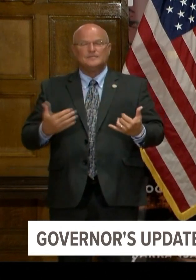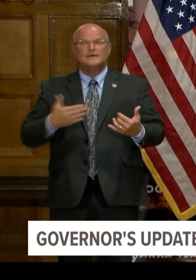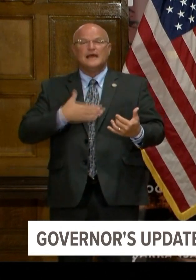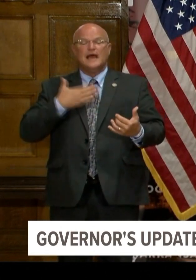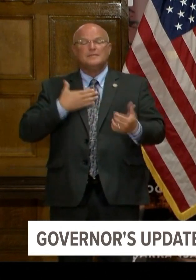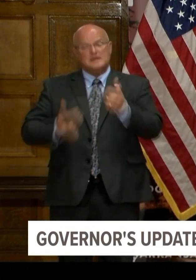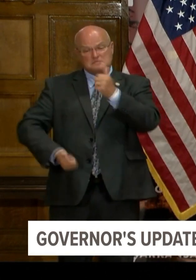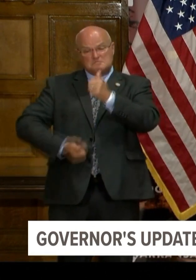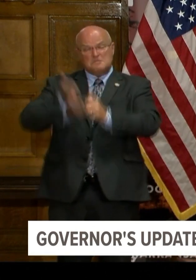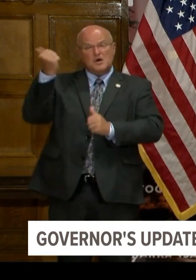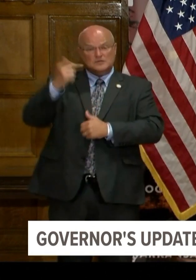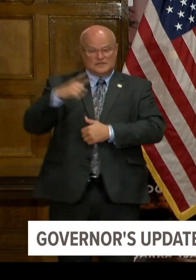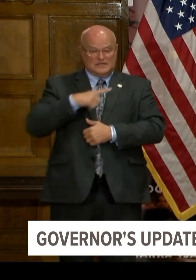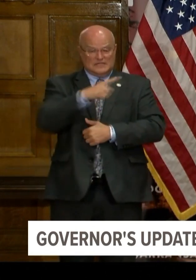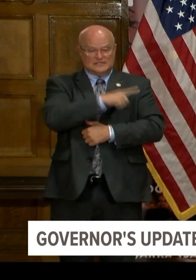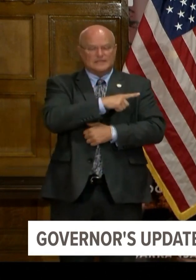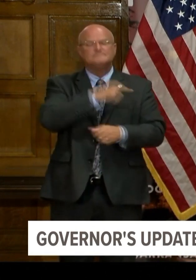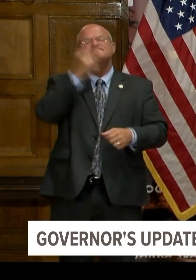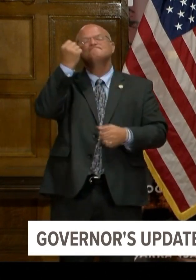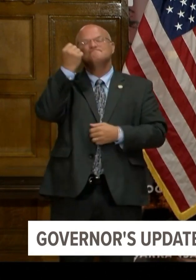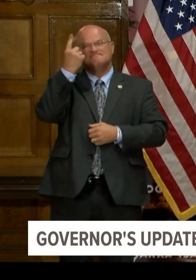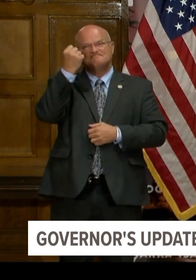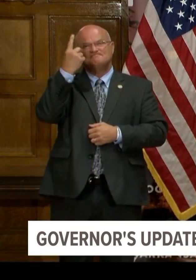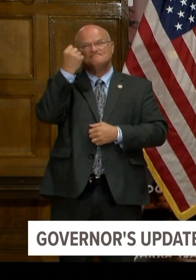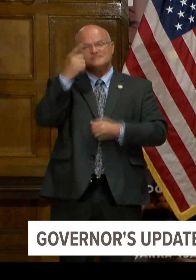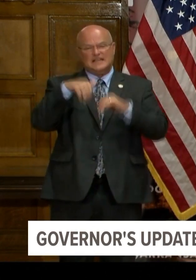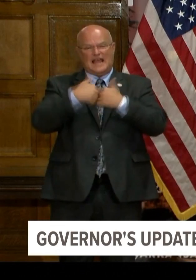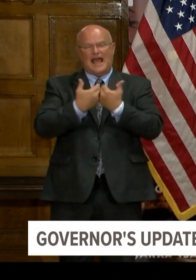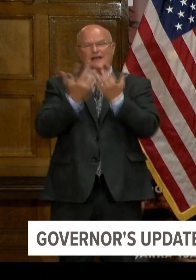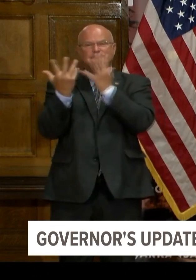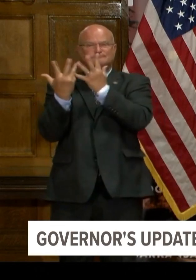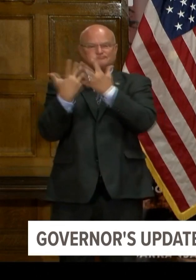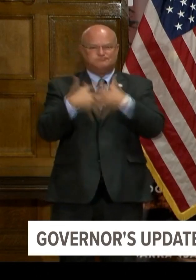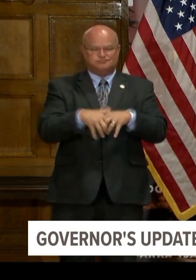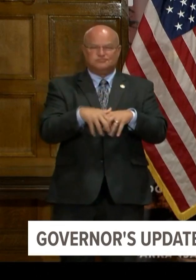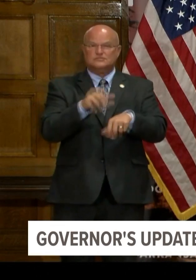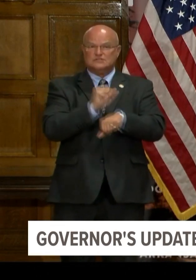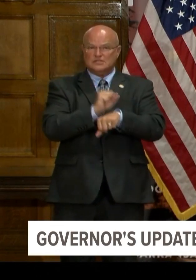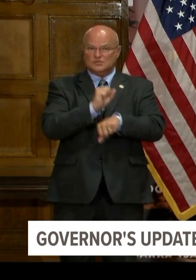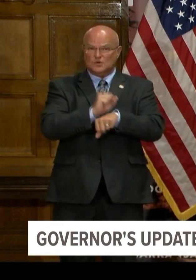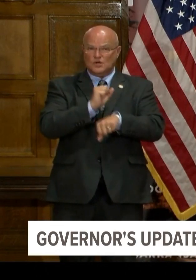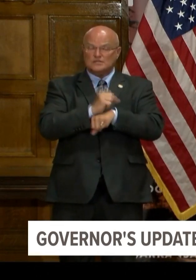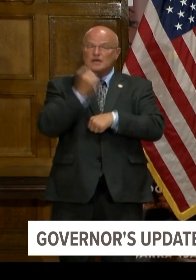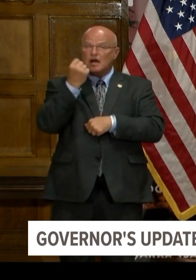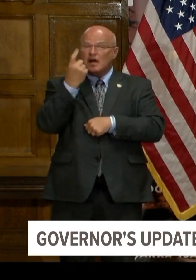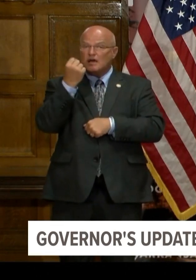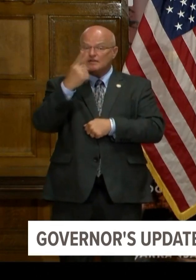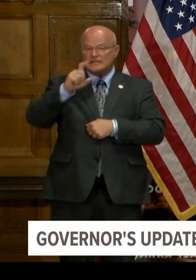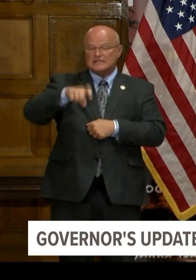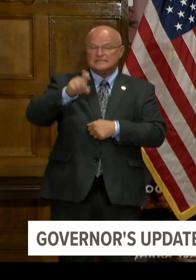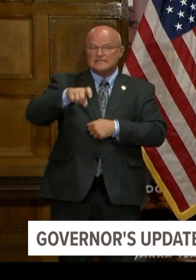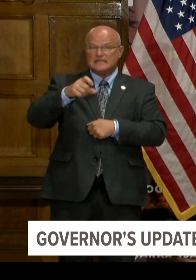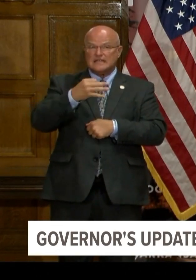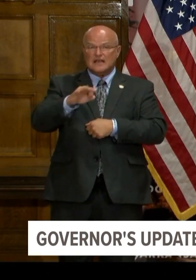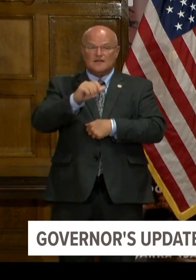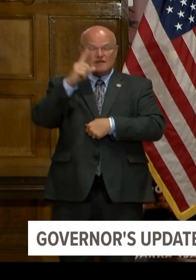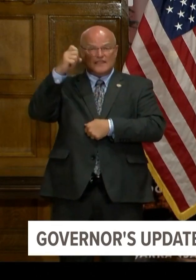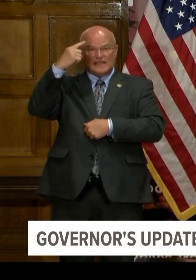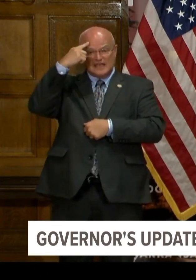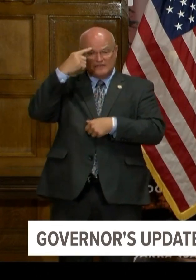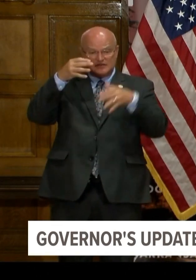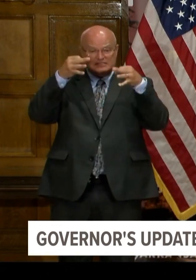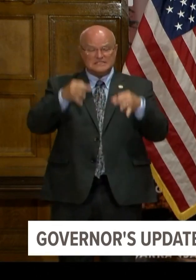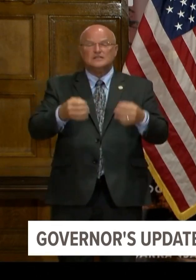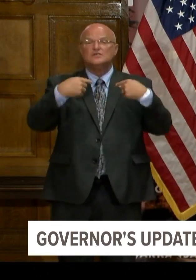of legislators understand how this works and understand the necessity of executive action during